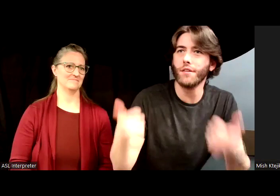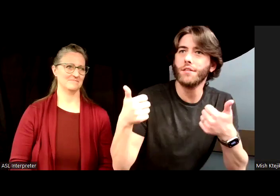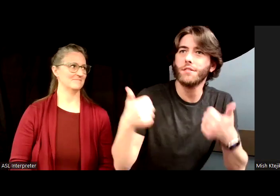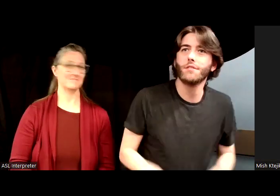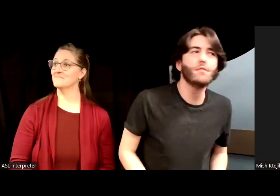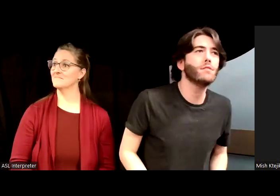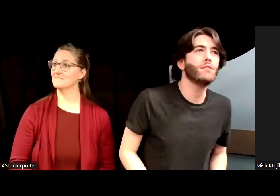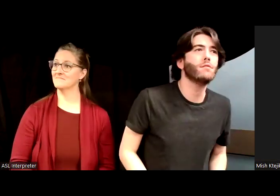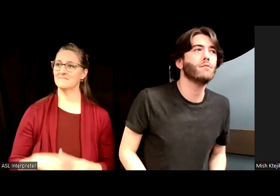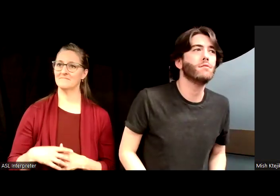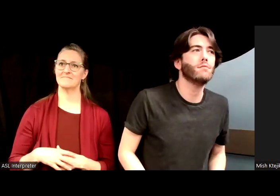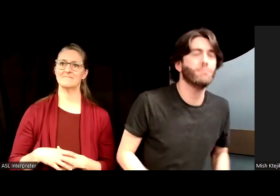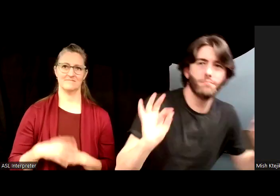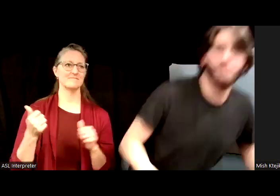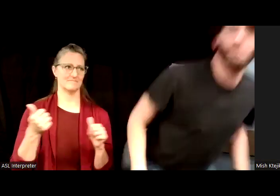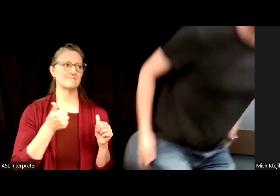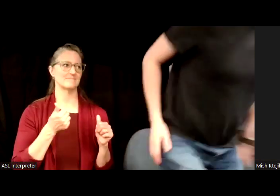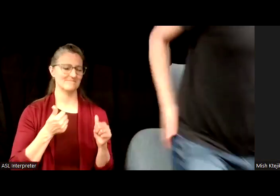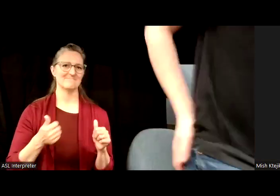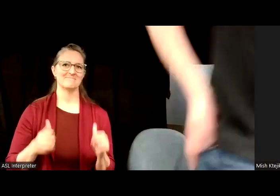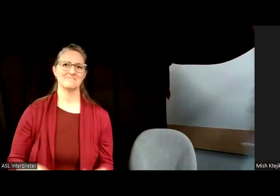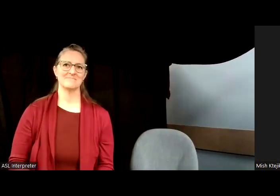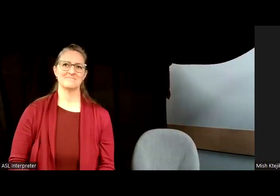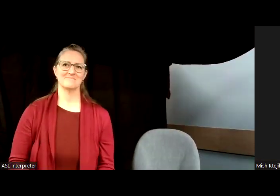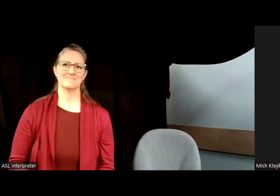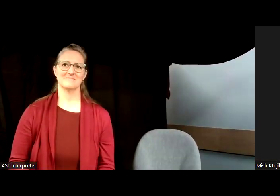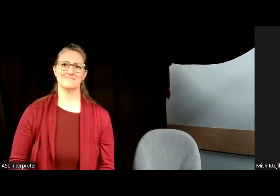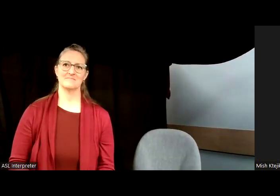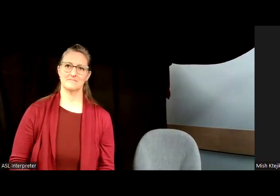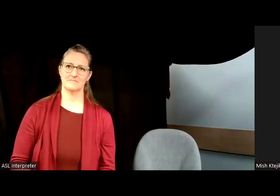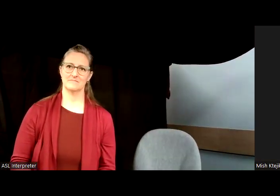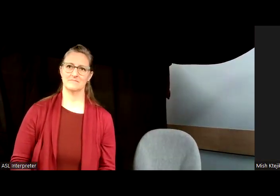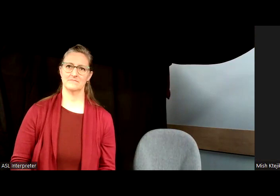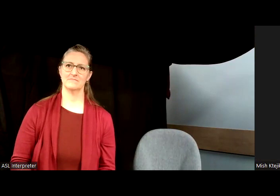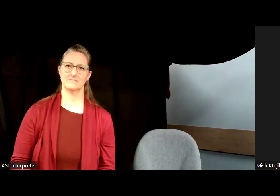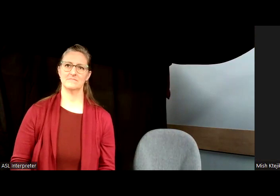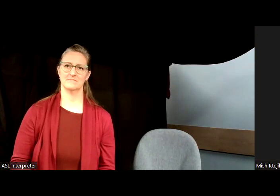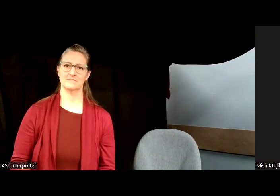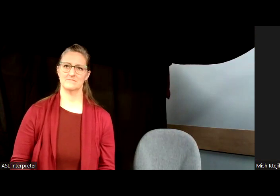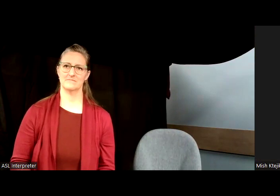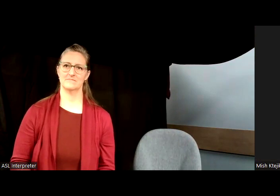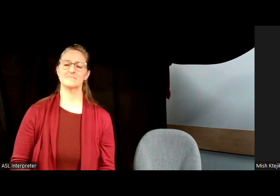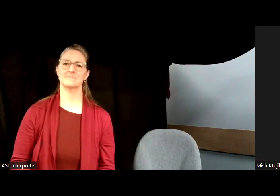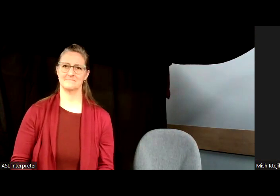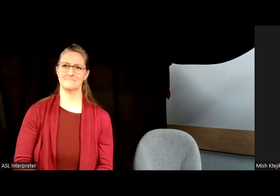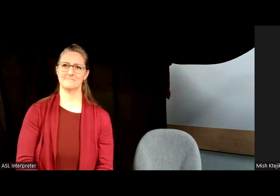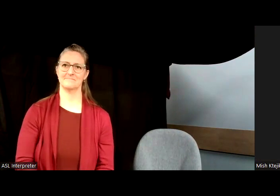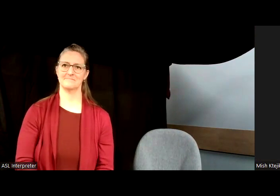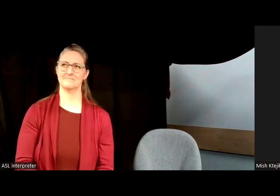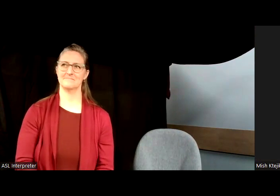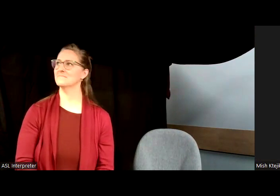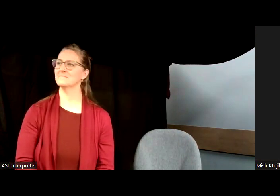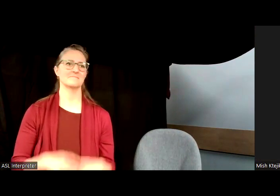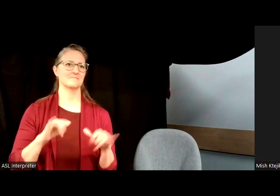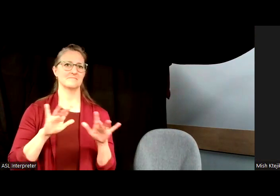yeah. That's great. Okay. Great. Stop camera or recording.